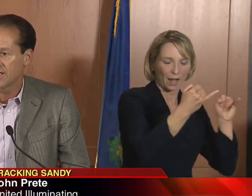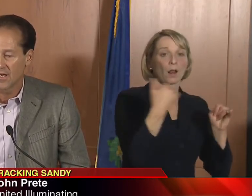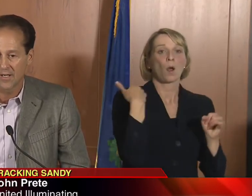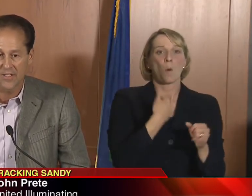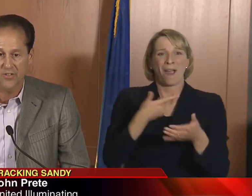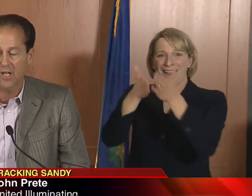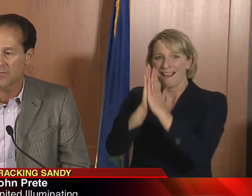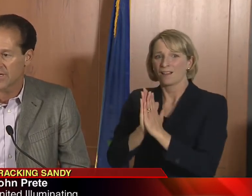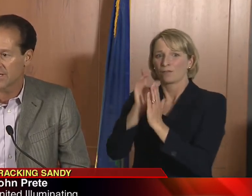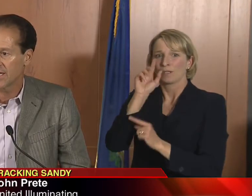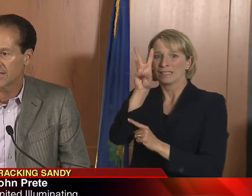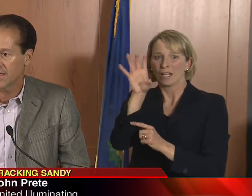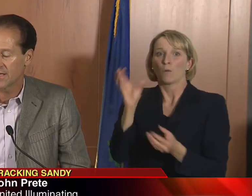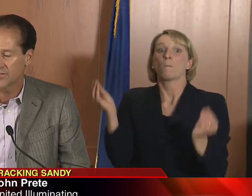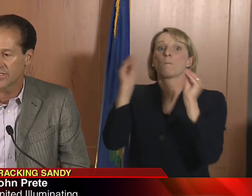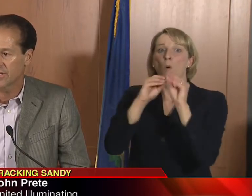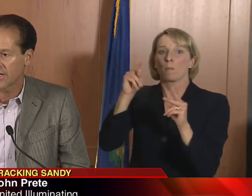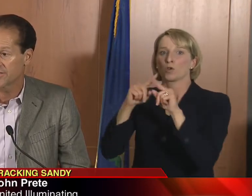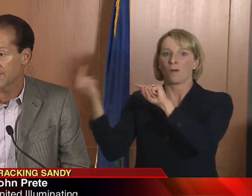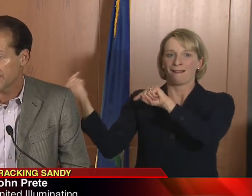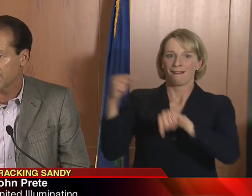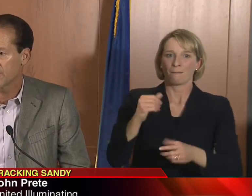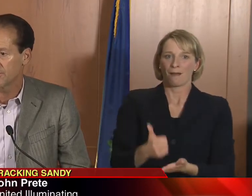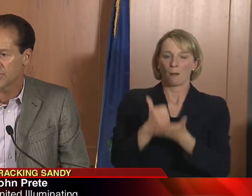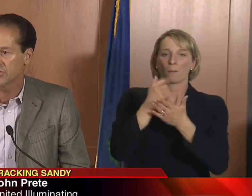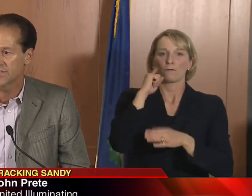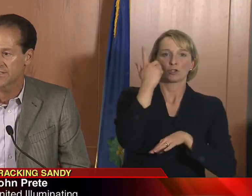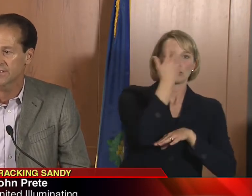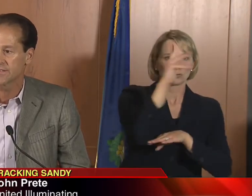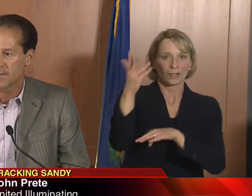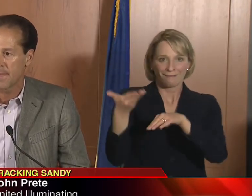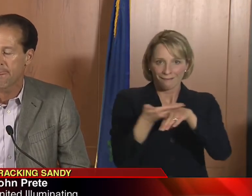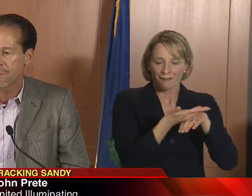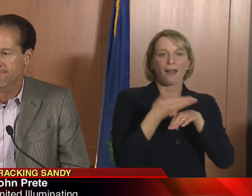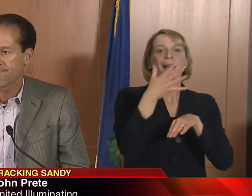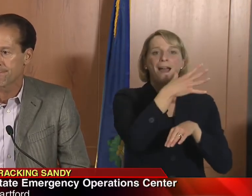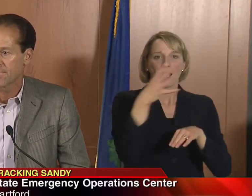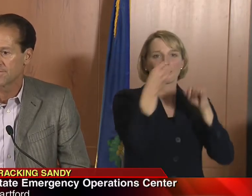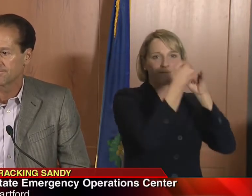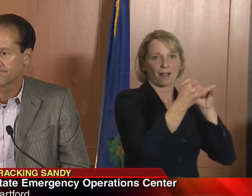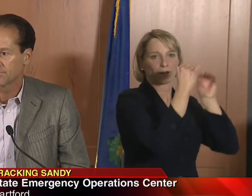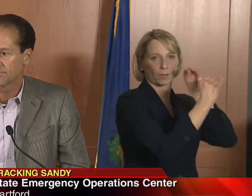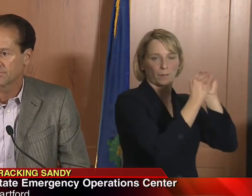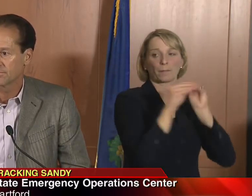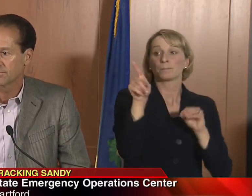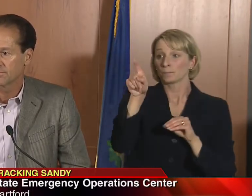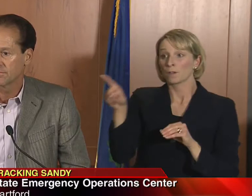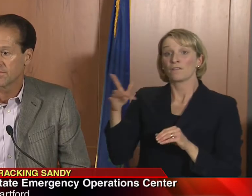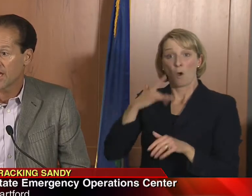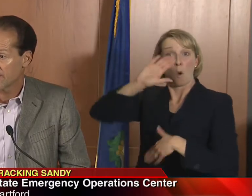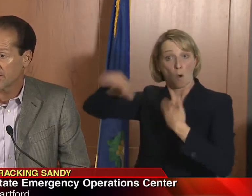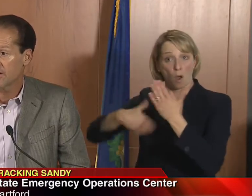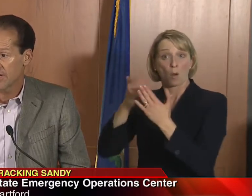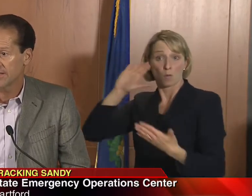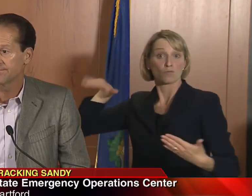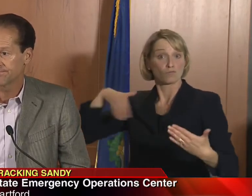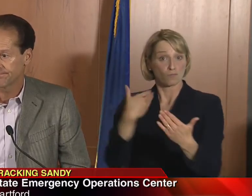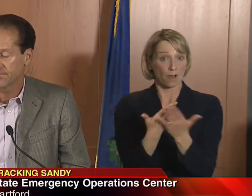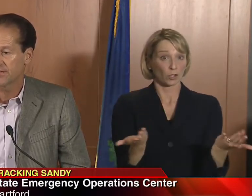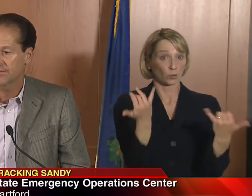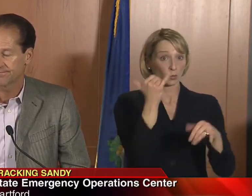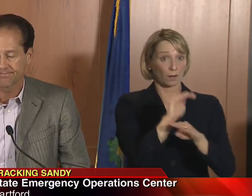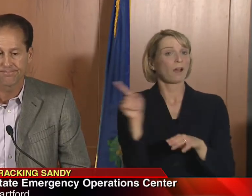600 additional linemen and tree clearance, and that's through the mutual assistance. And you expect those to be all on the ground tonight? They are here already.